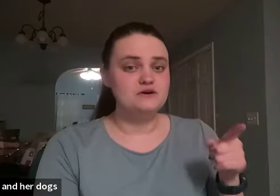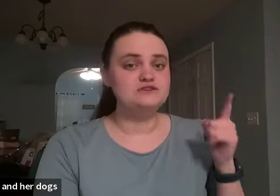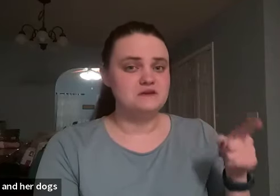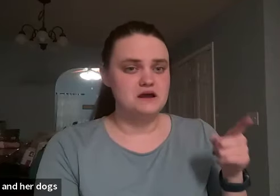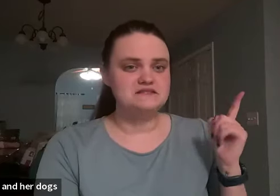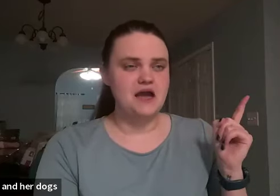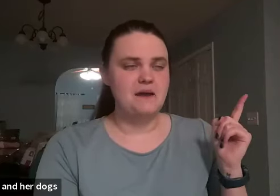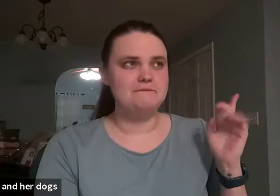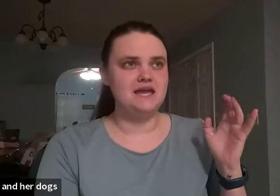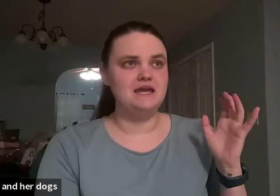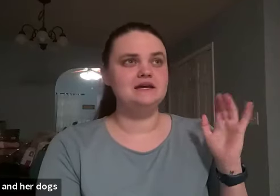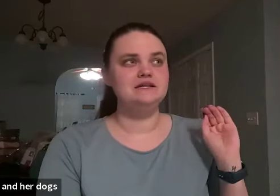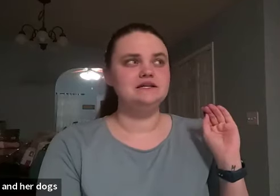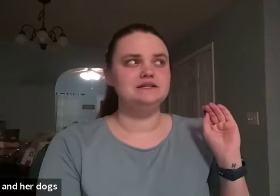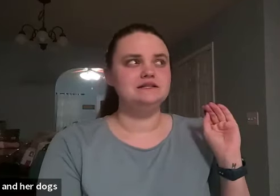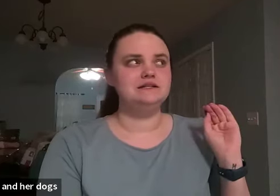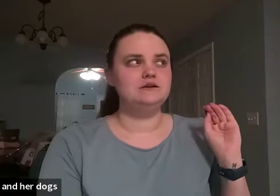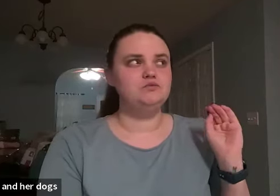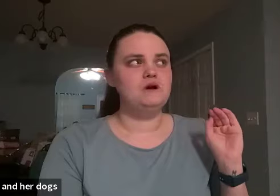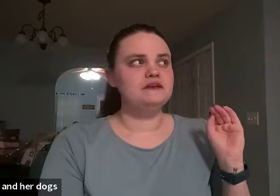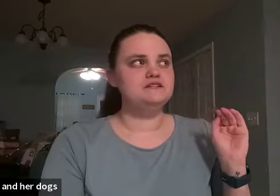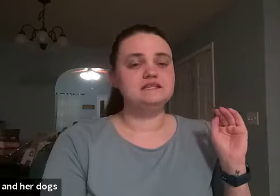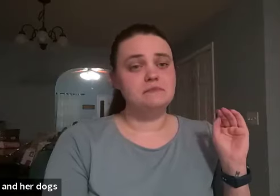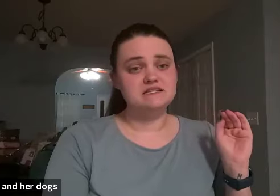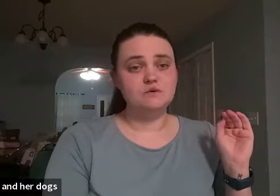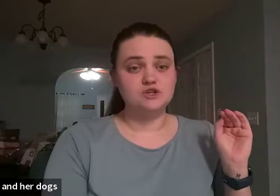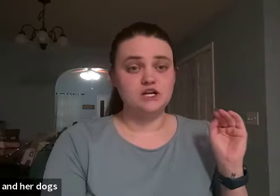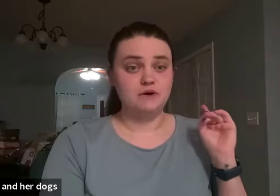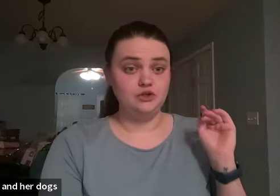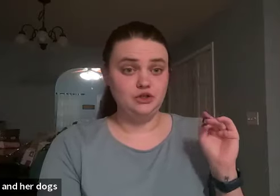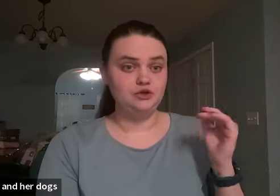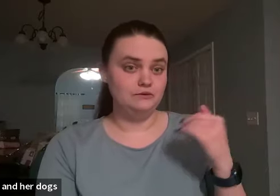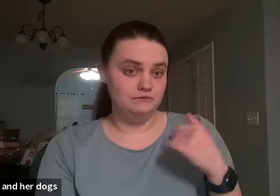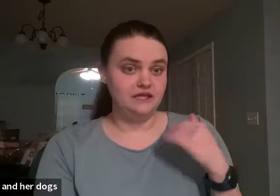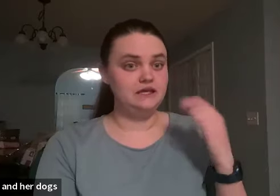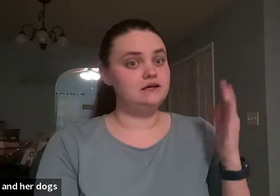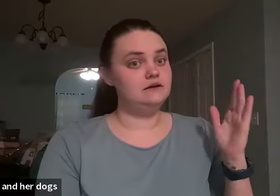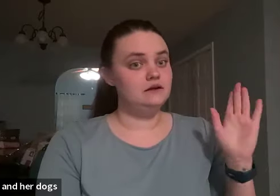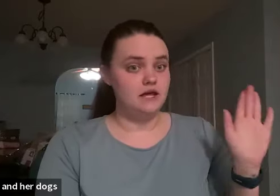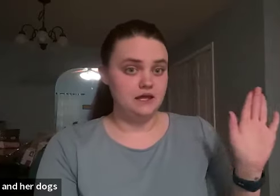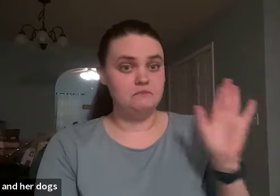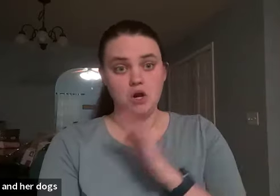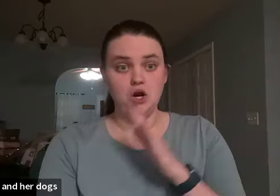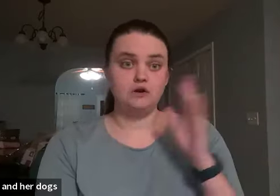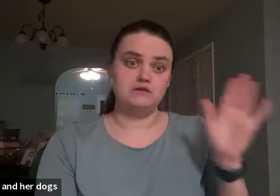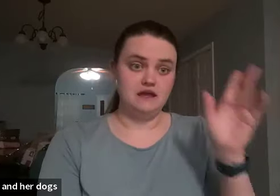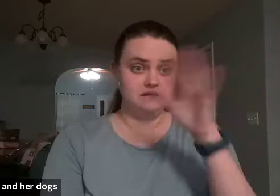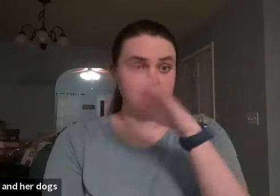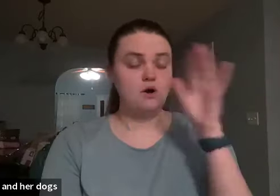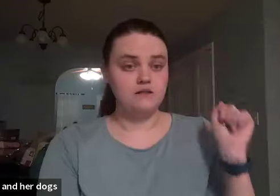those, are signs that may, what they do is like basically when we're talking about you, me, him, her, they, them, all